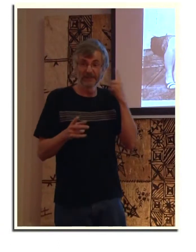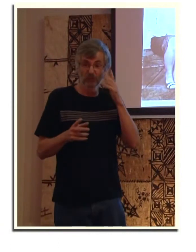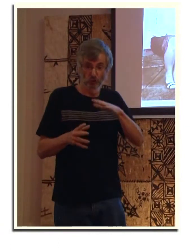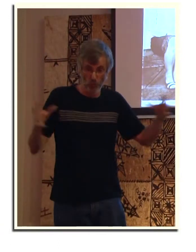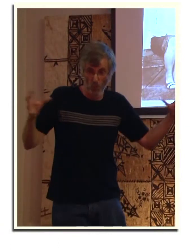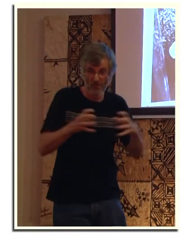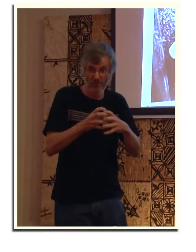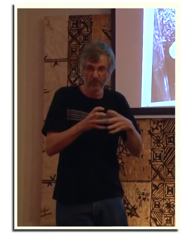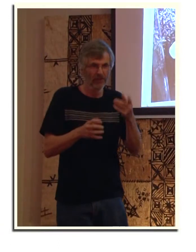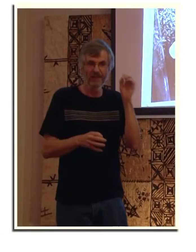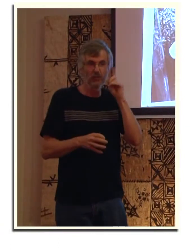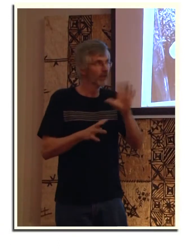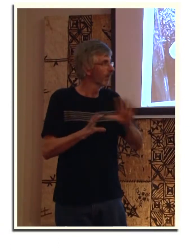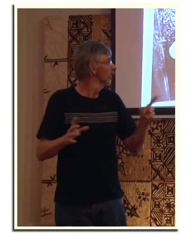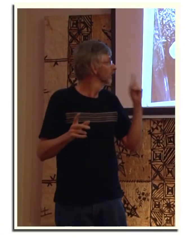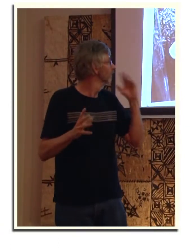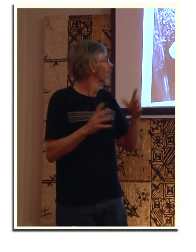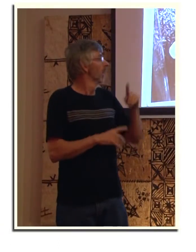Next slide. Come on, come on.